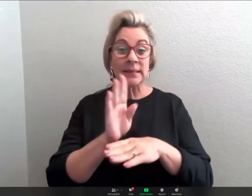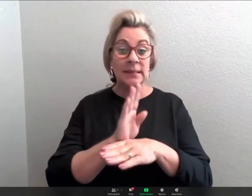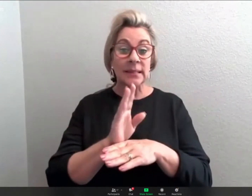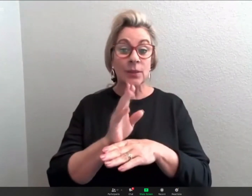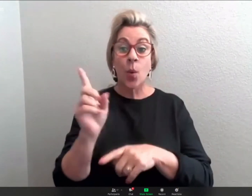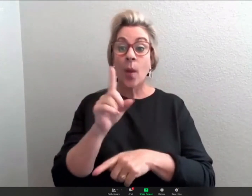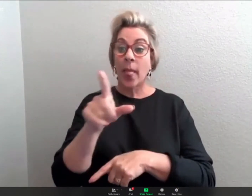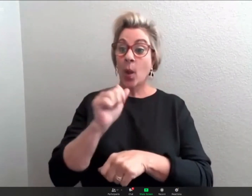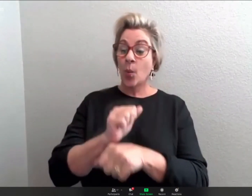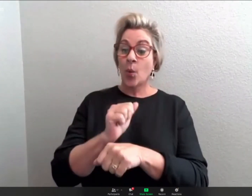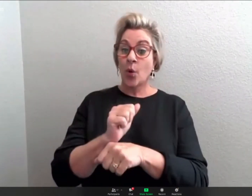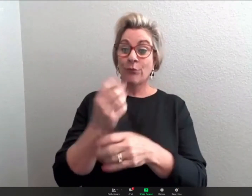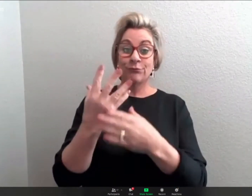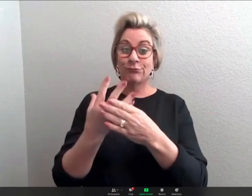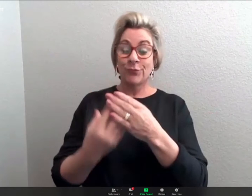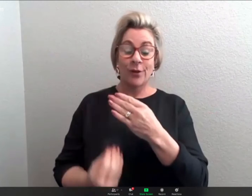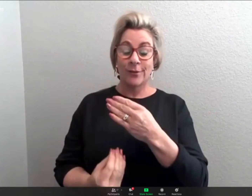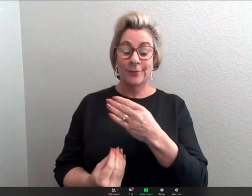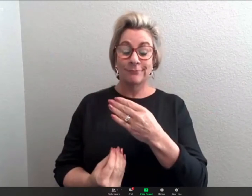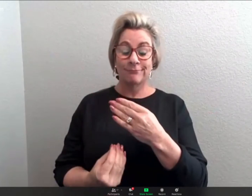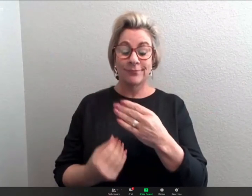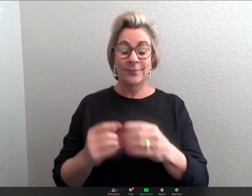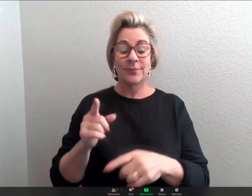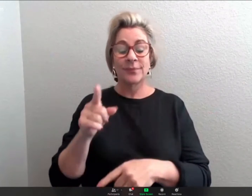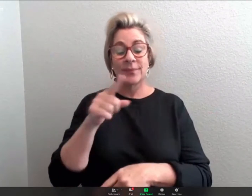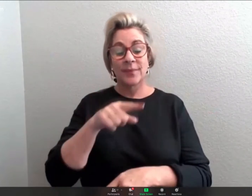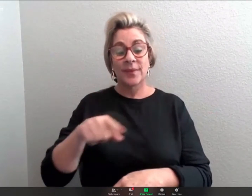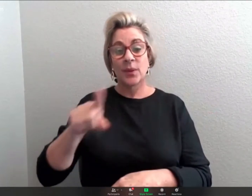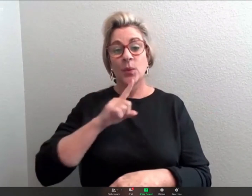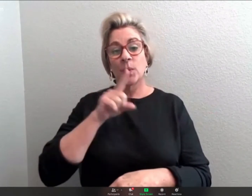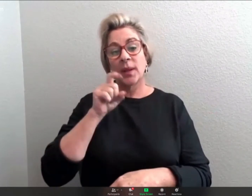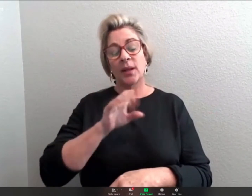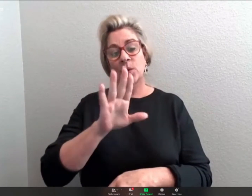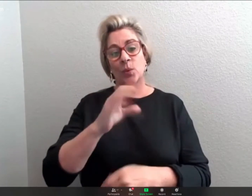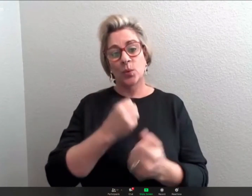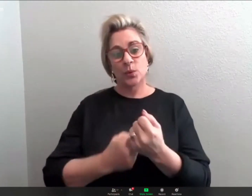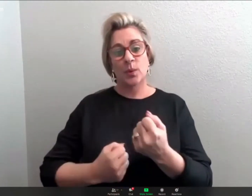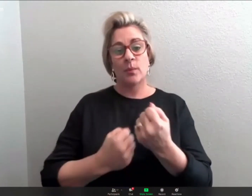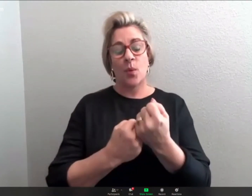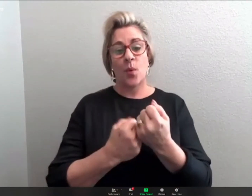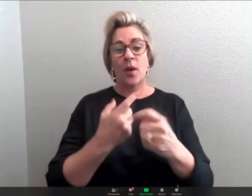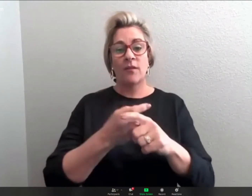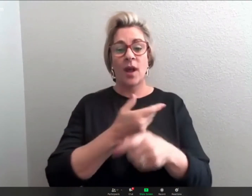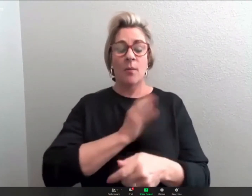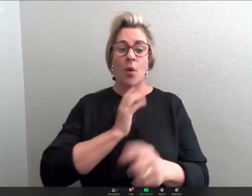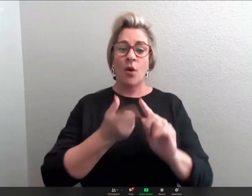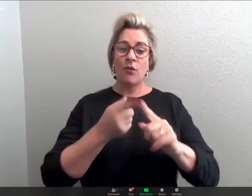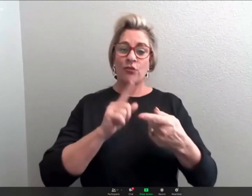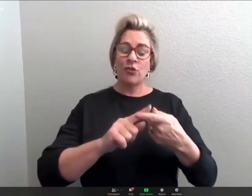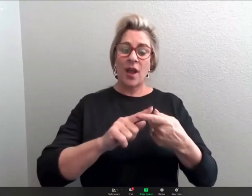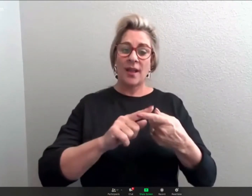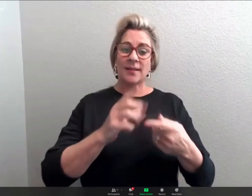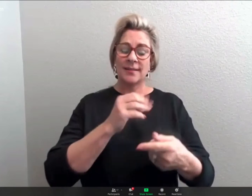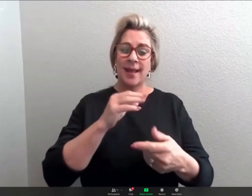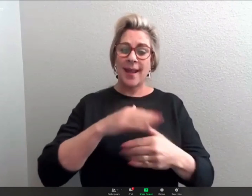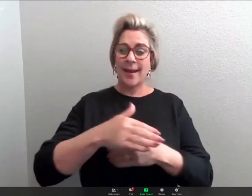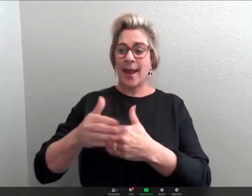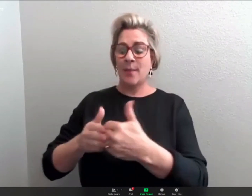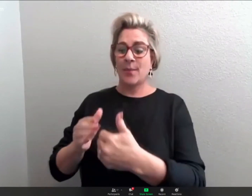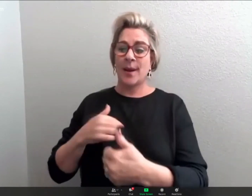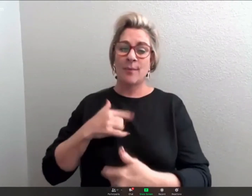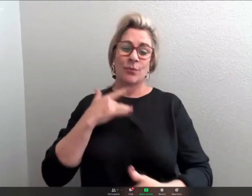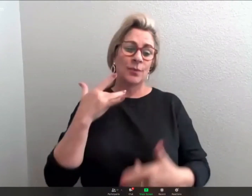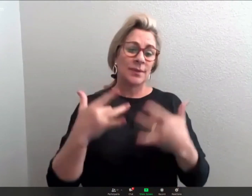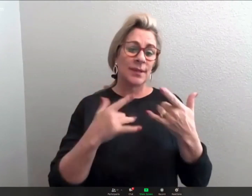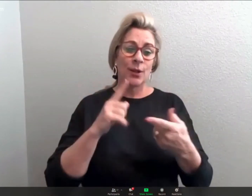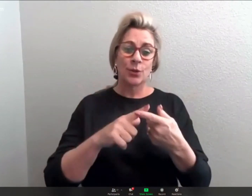is gone. They really need their support of our friends and neighbors more than ever. And I'm so excited to